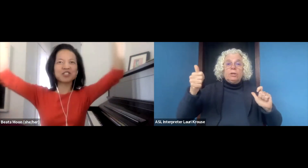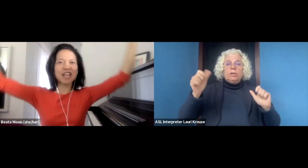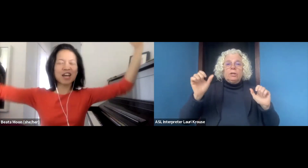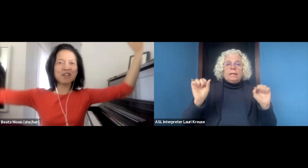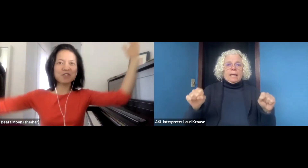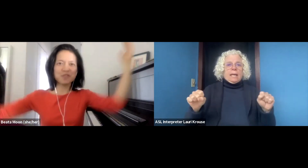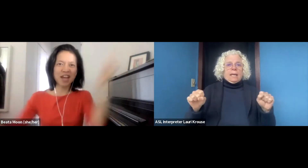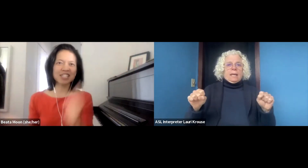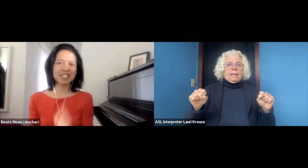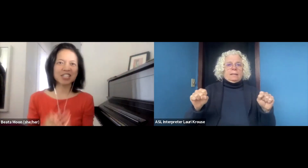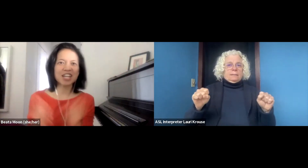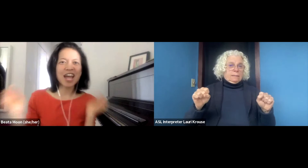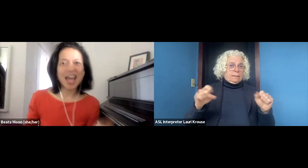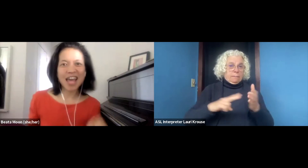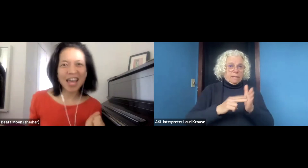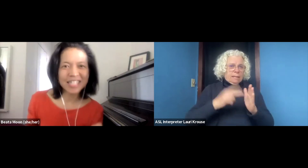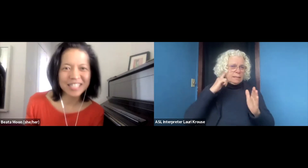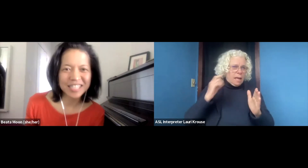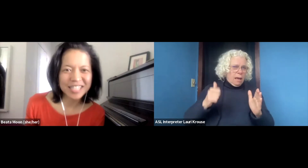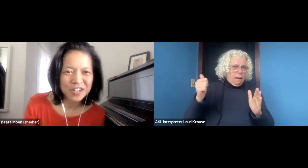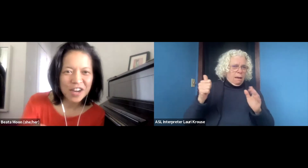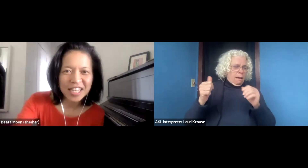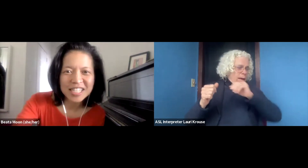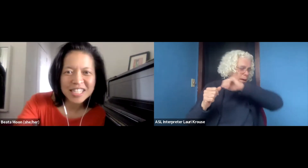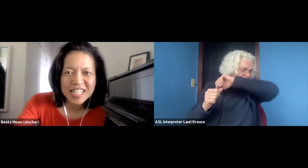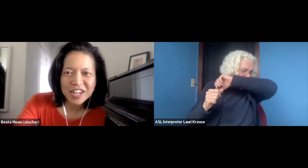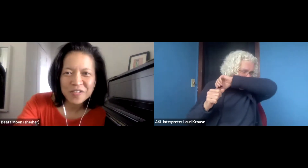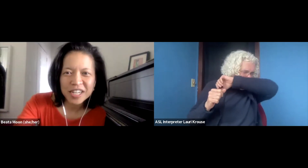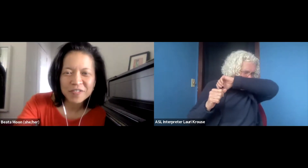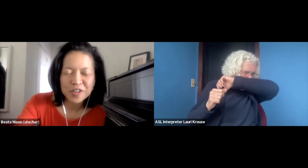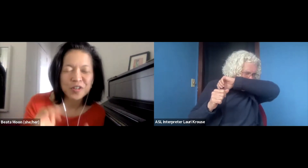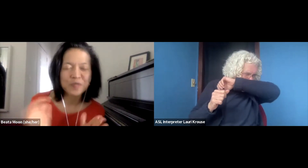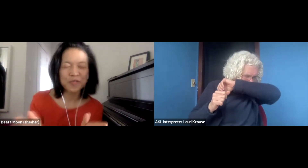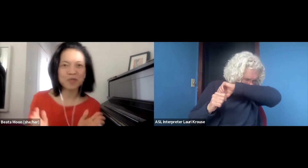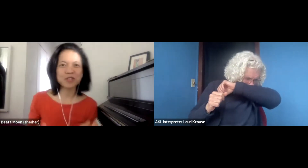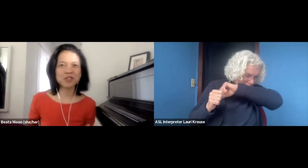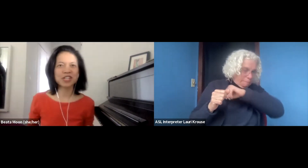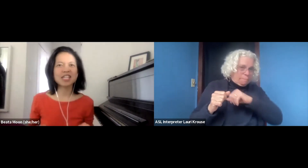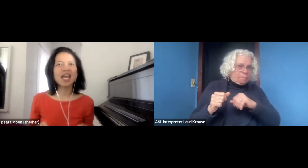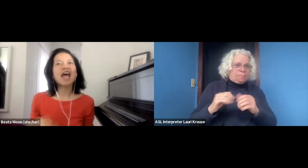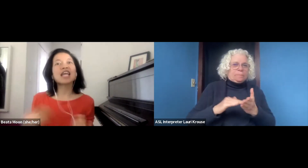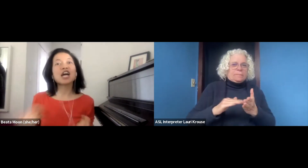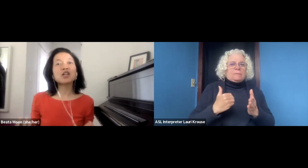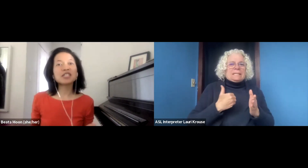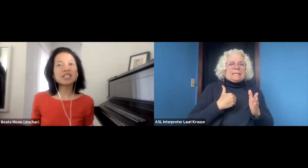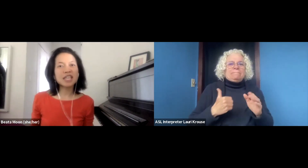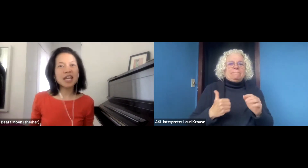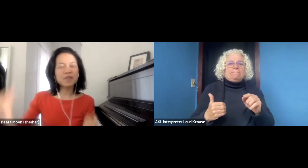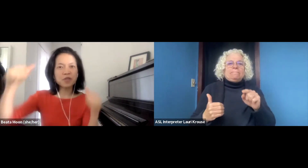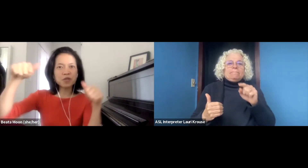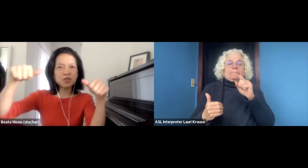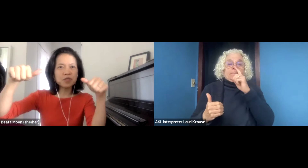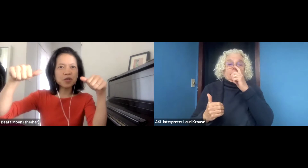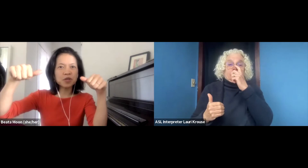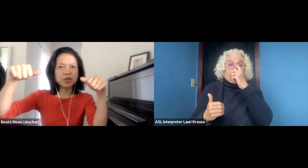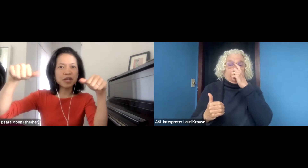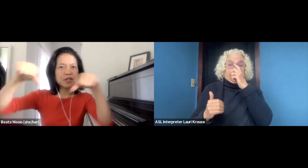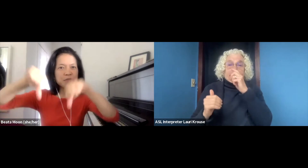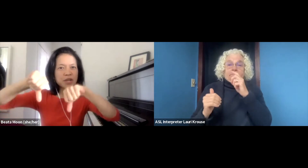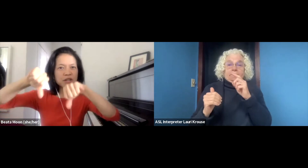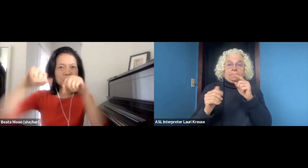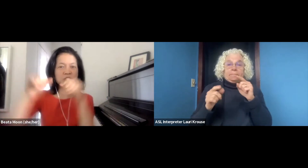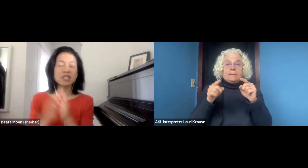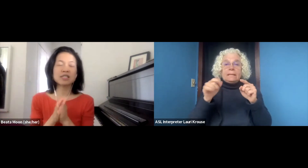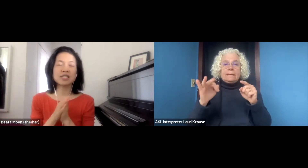bigger sound, faster. Excellent. So I can just see that already from the screen. Now, let's say for those of you who are